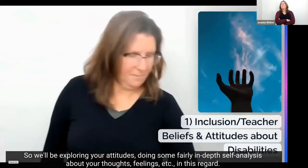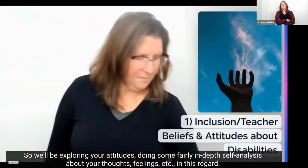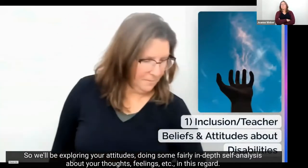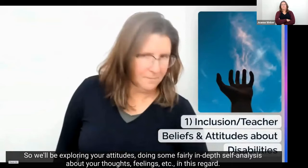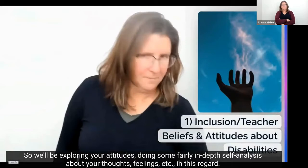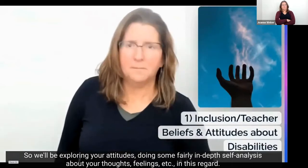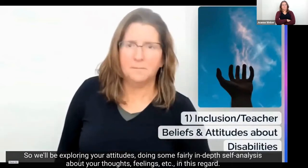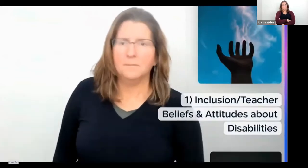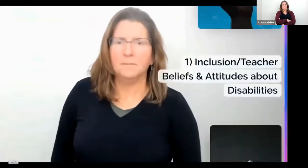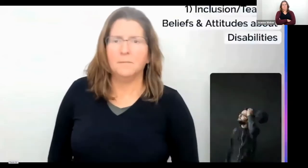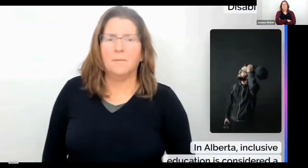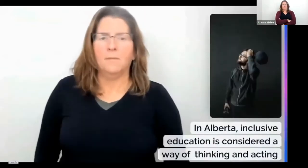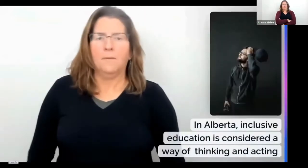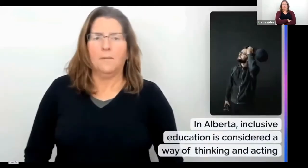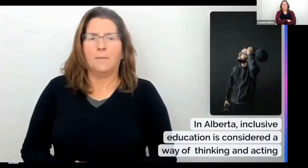etc. in this regard.